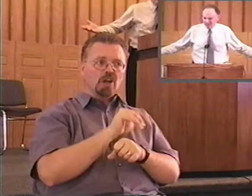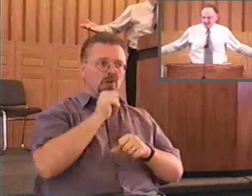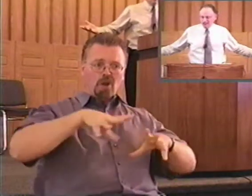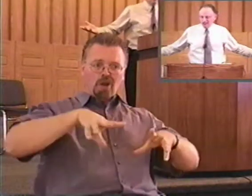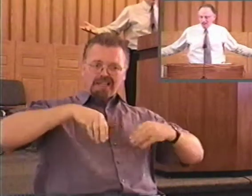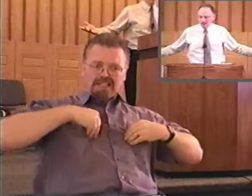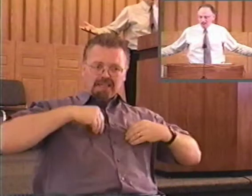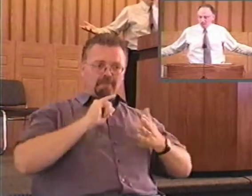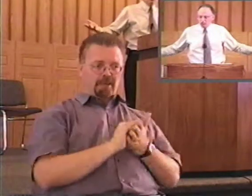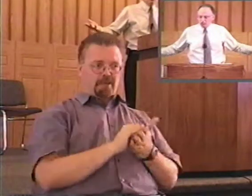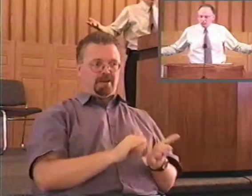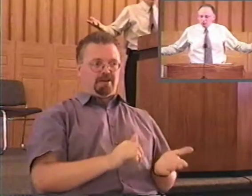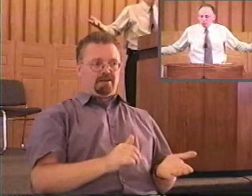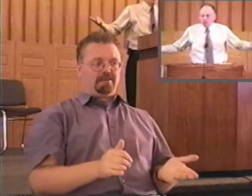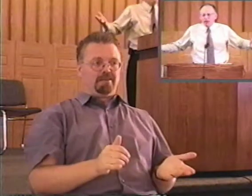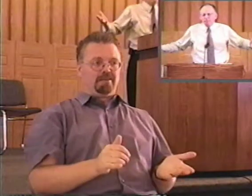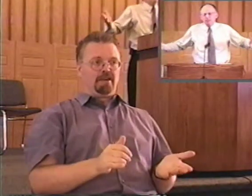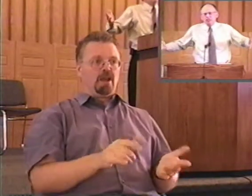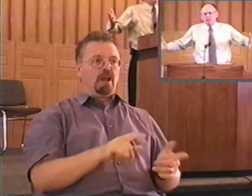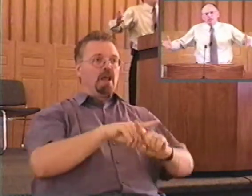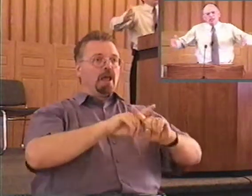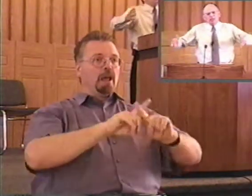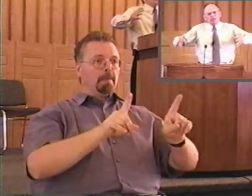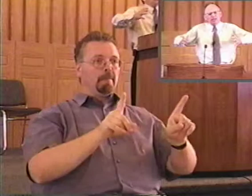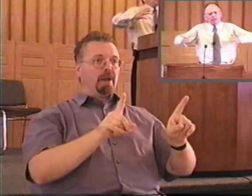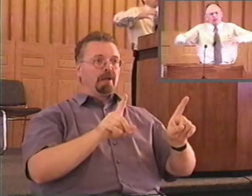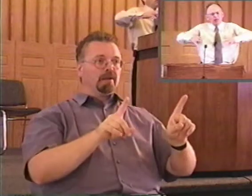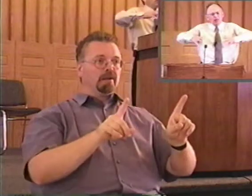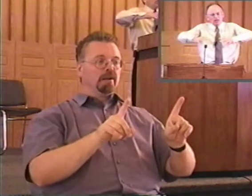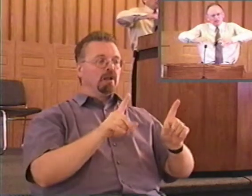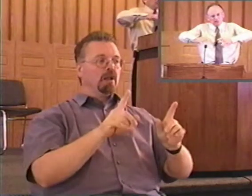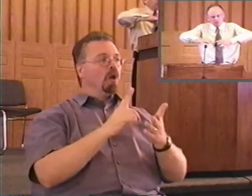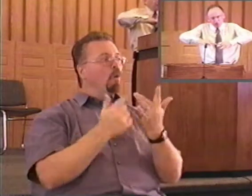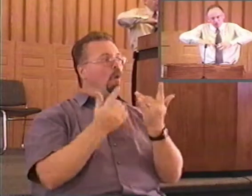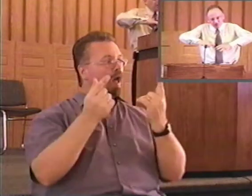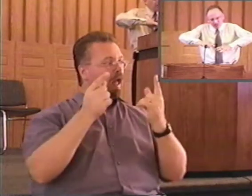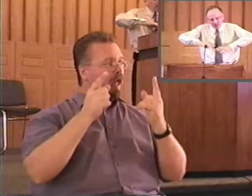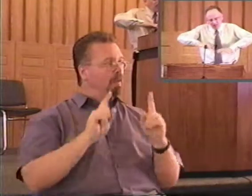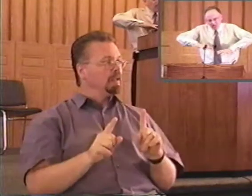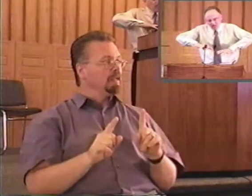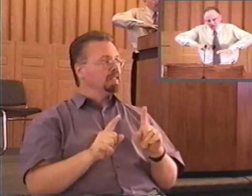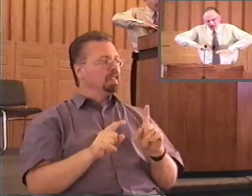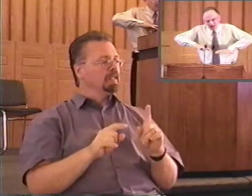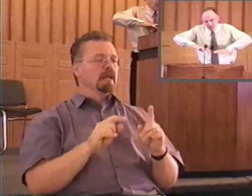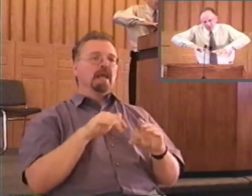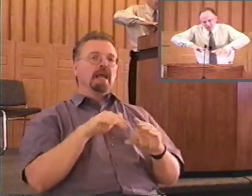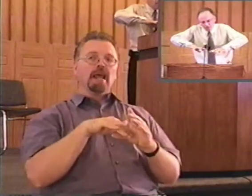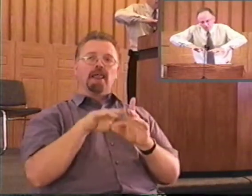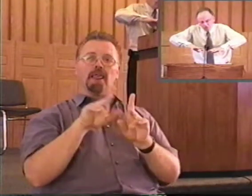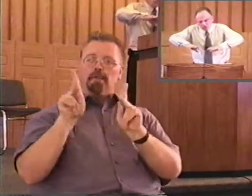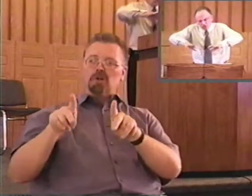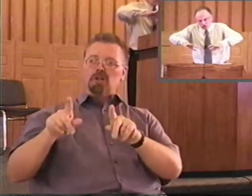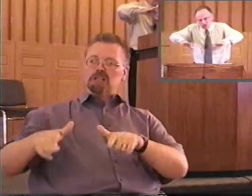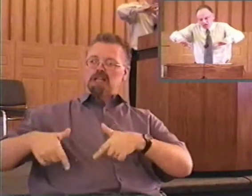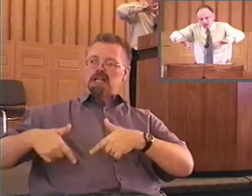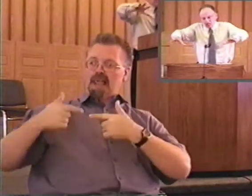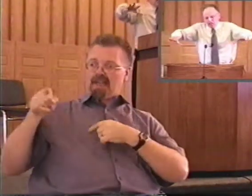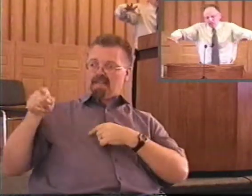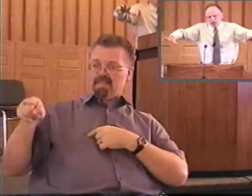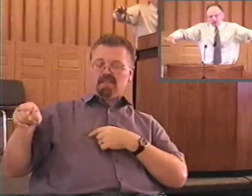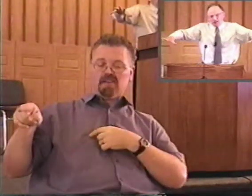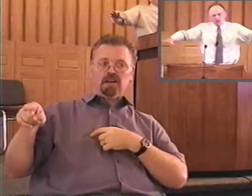accept that. But you see, what happened is it had become, in this person's life,